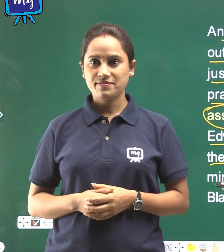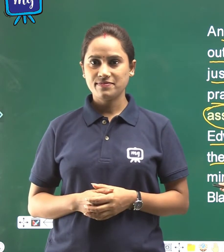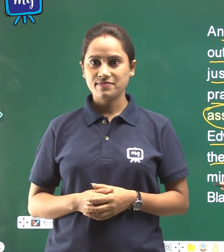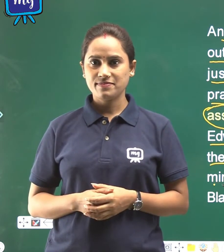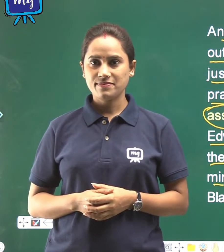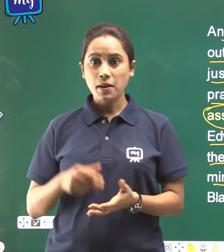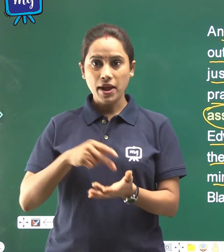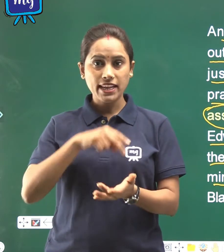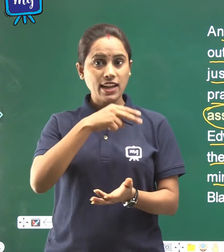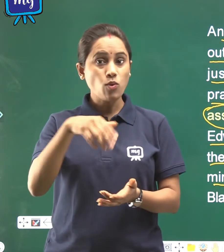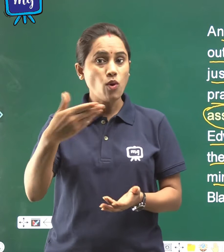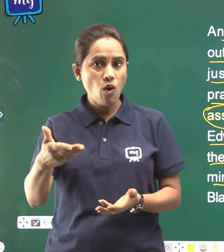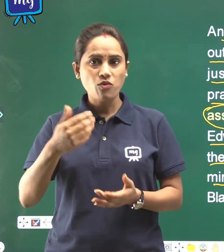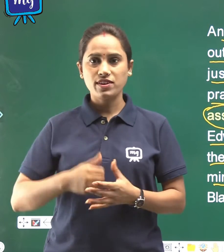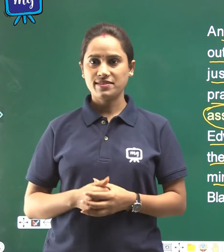mining town of